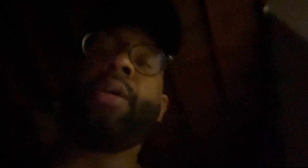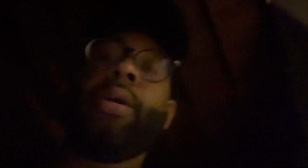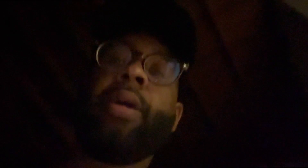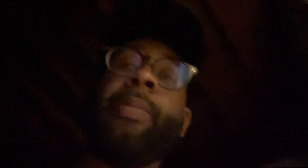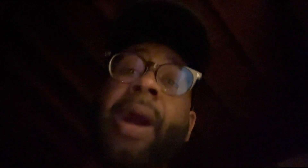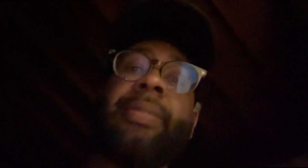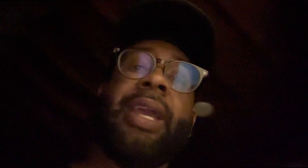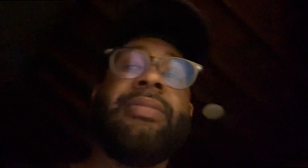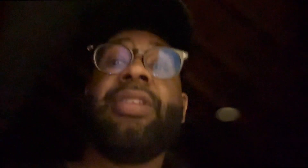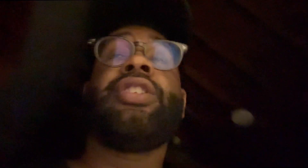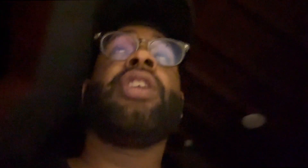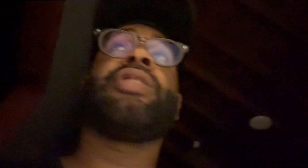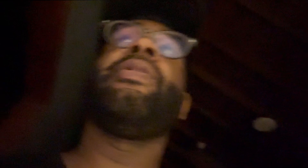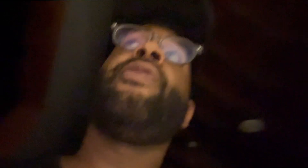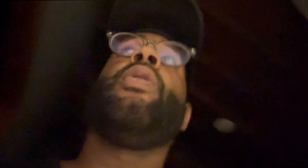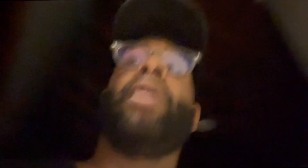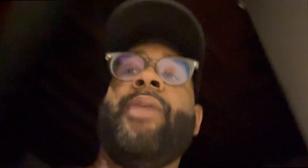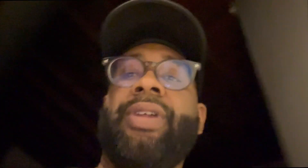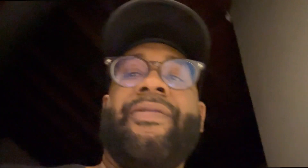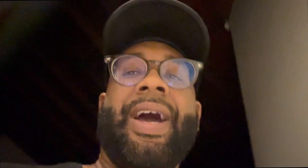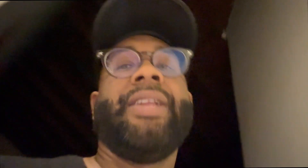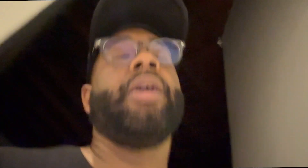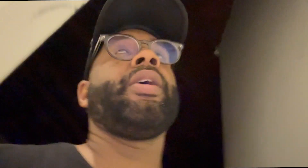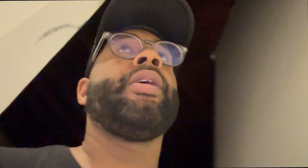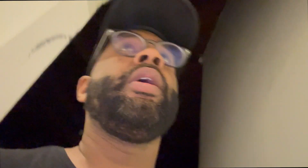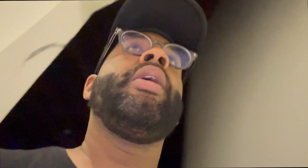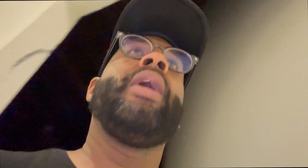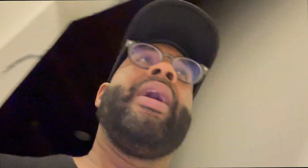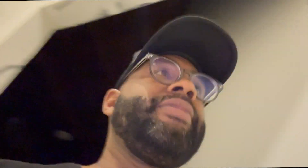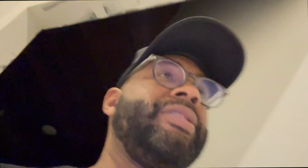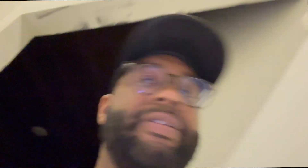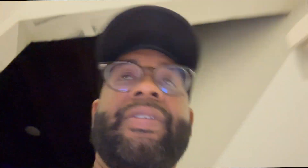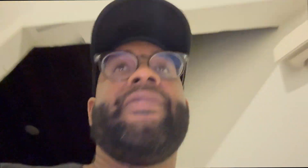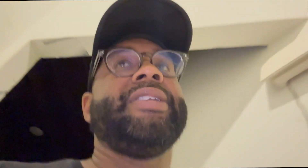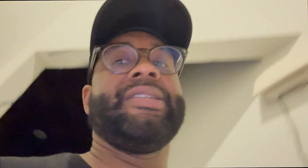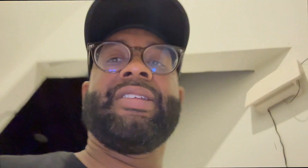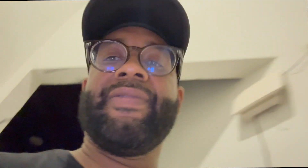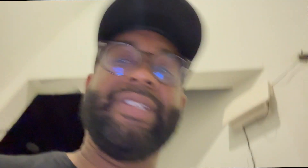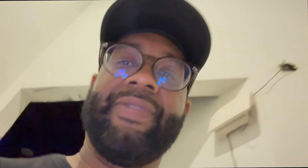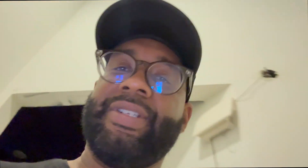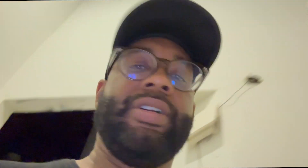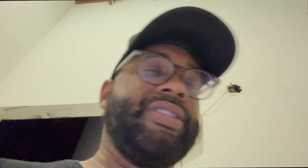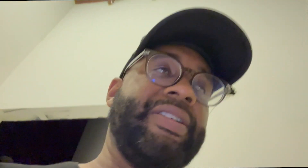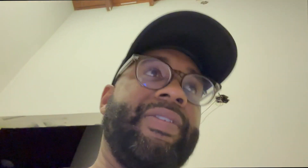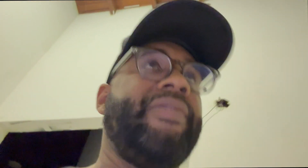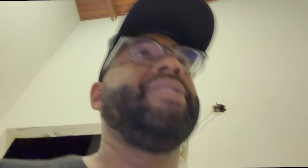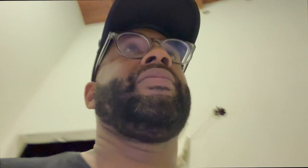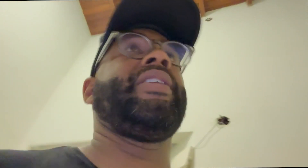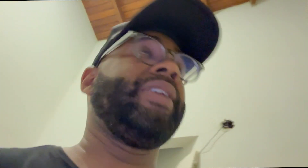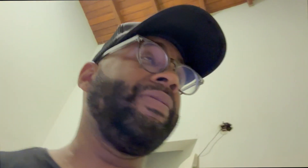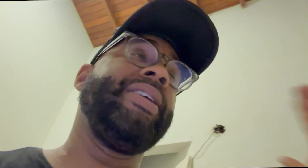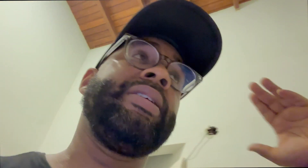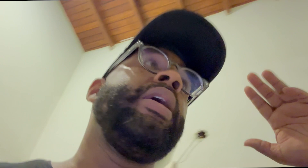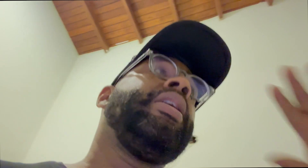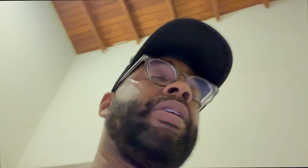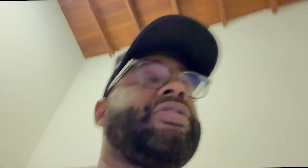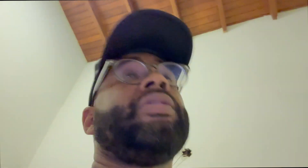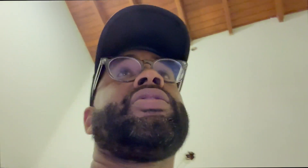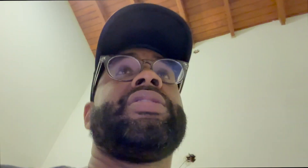Her mom came to the church before and would invite her to different events and stuff at different churches, different events and whatever. Anyways, long story short, she